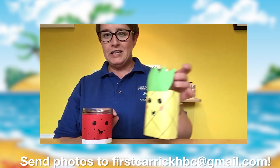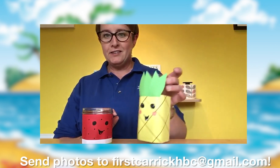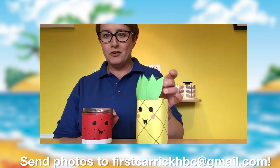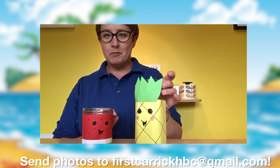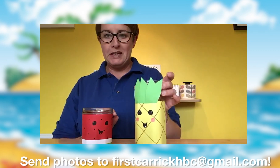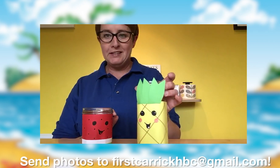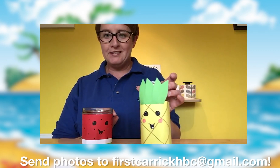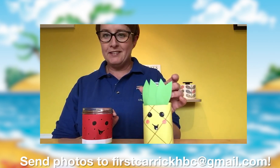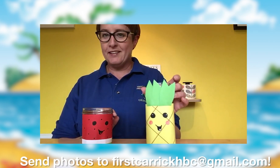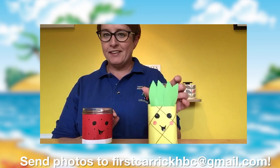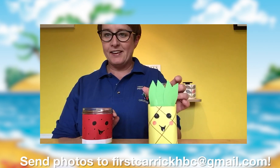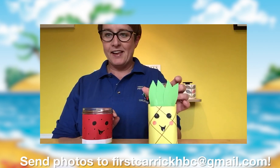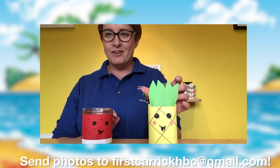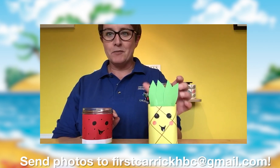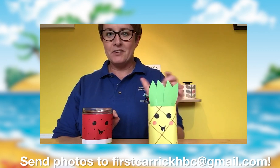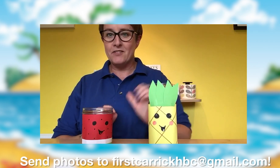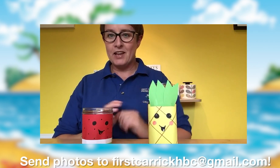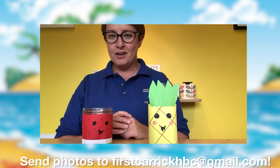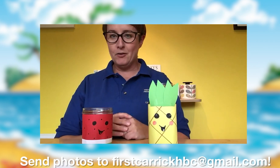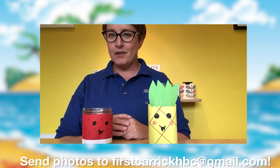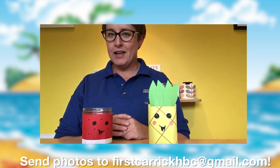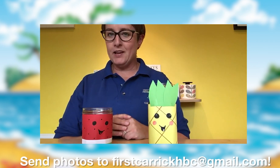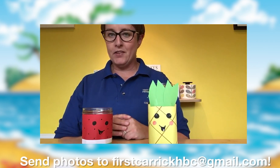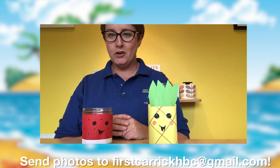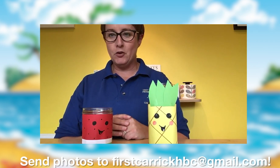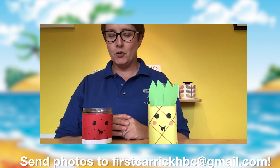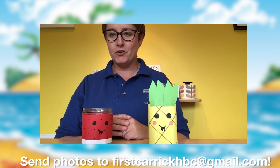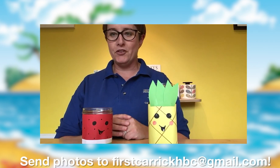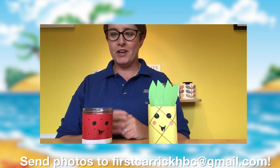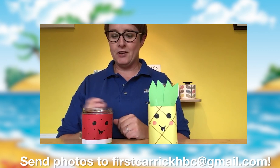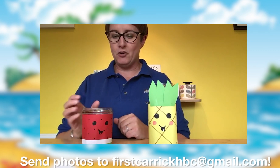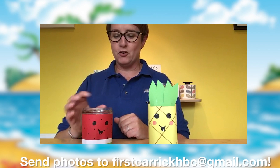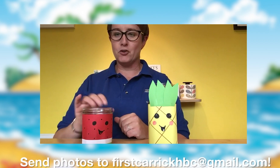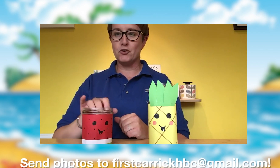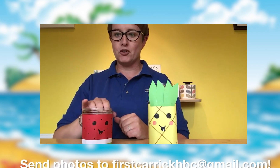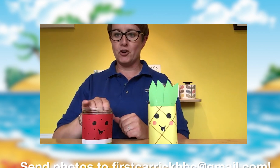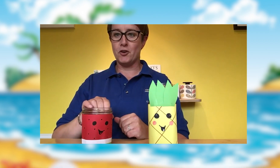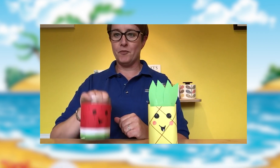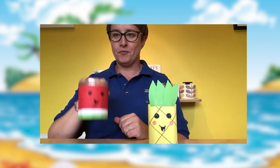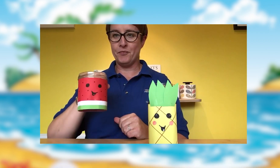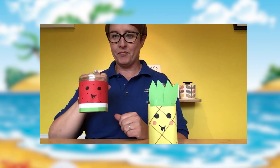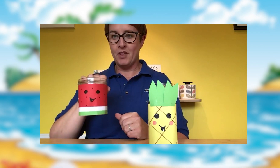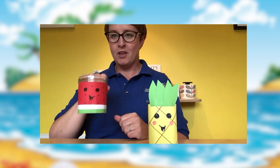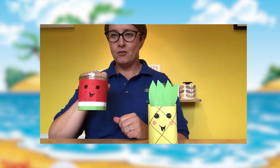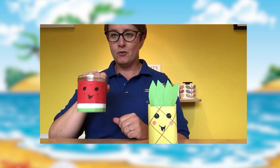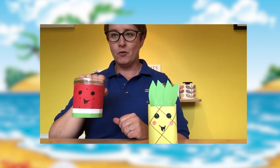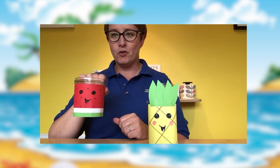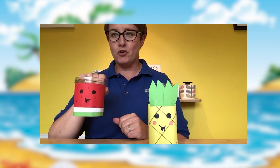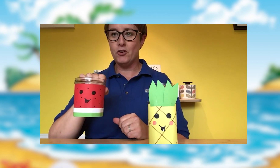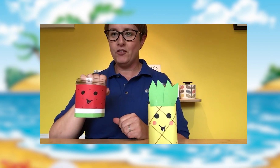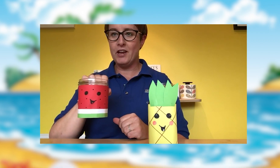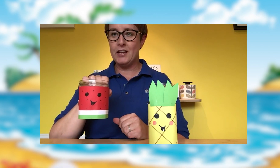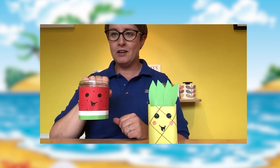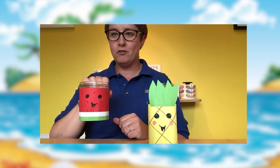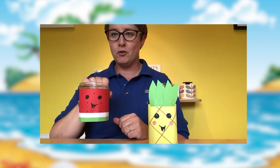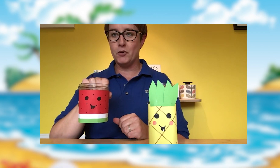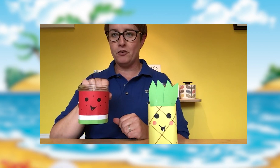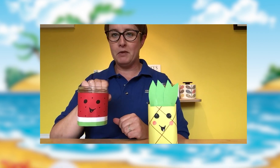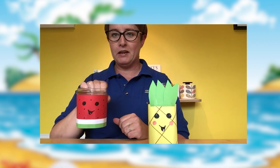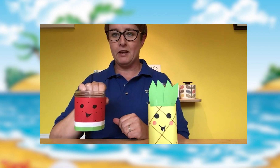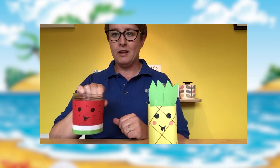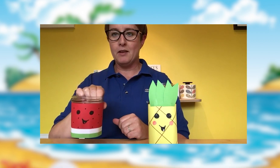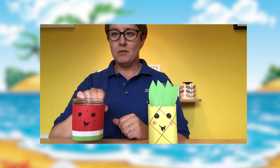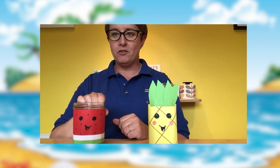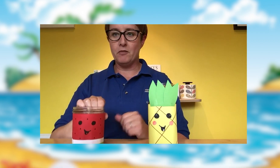your sweeties, your beads, your bits of Lego, anything you want in your jar. So you can decide if you